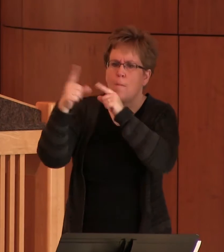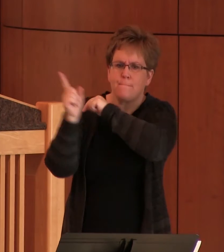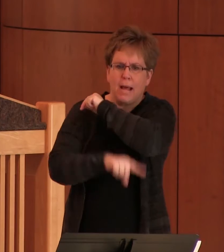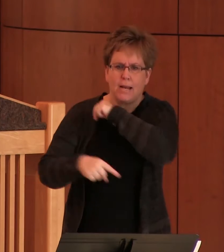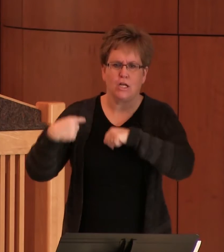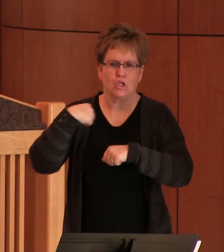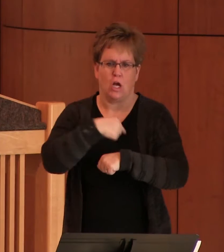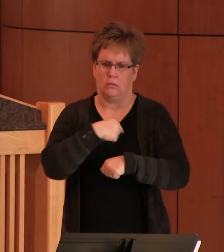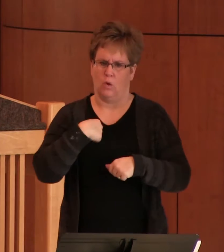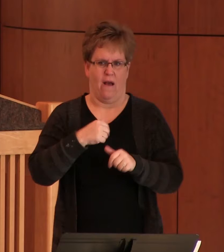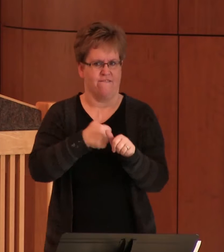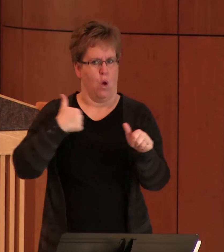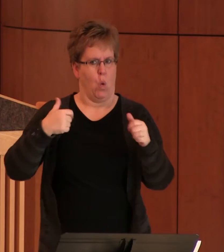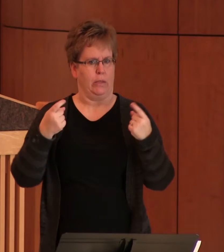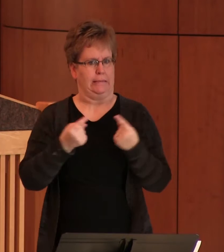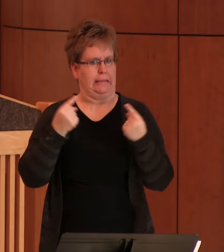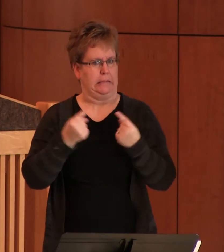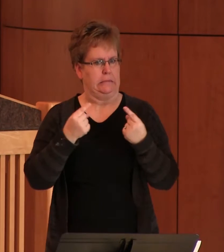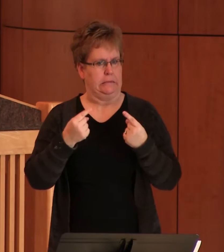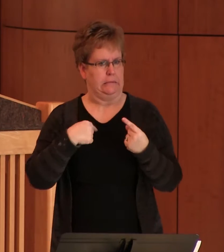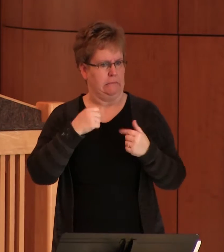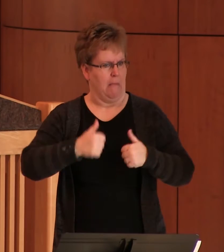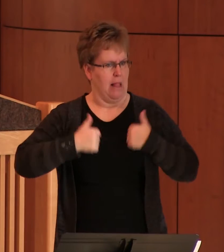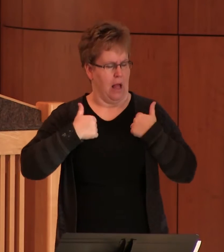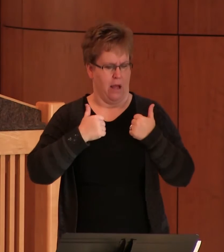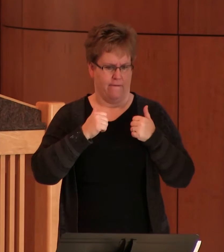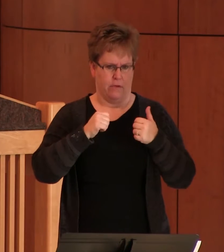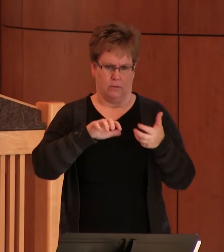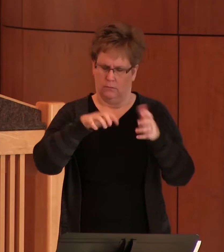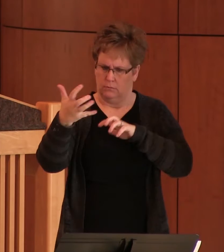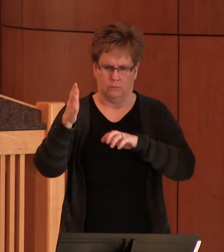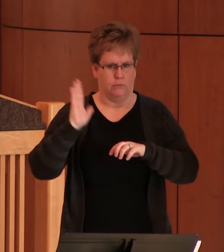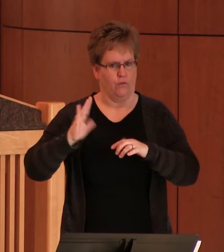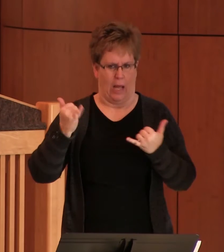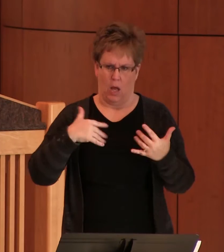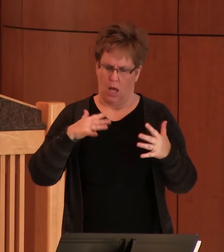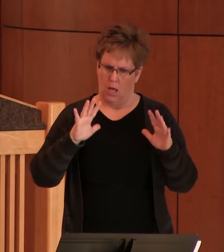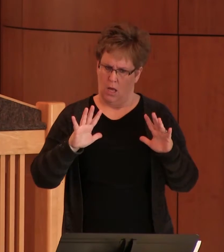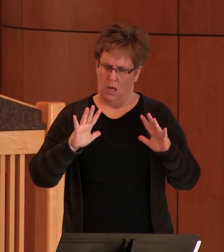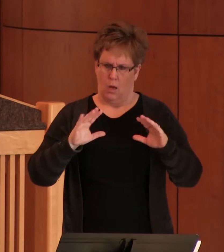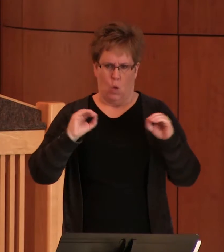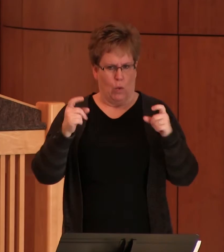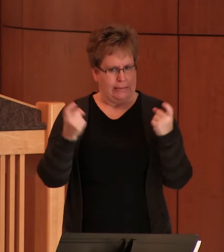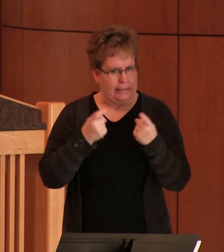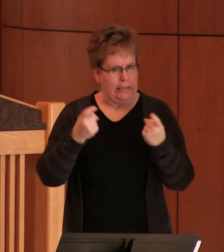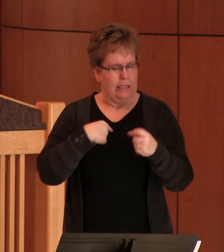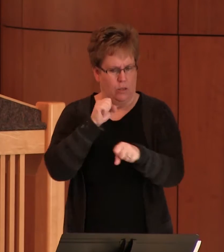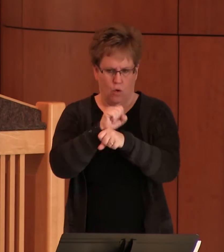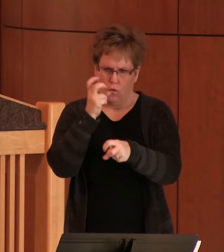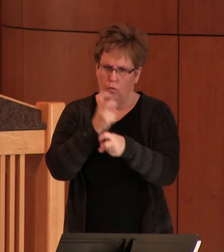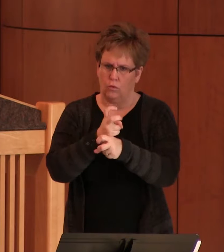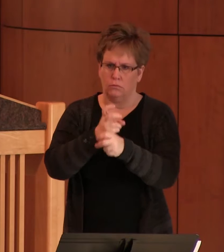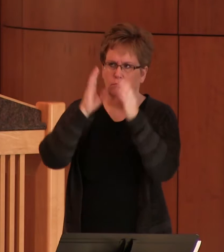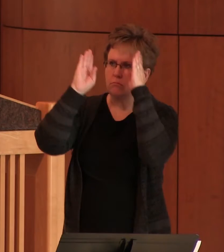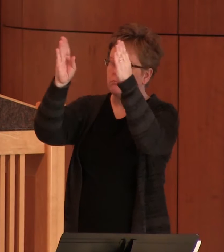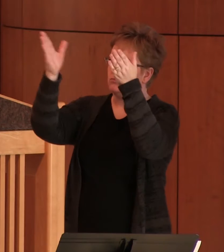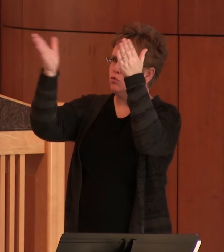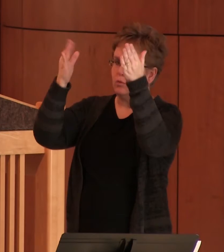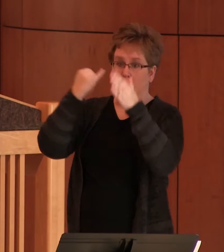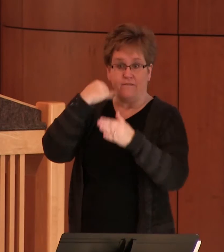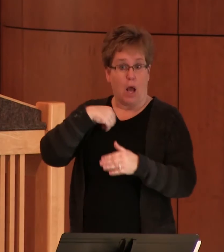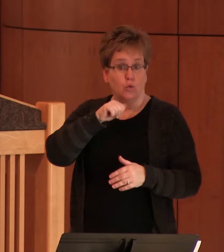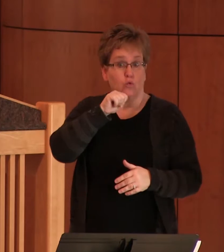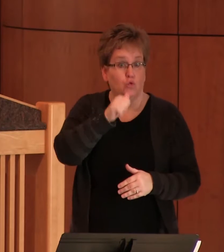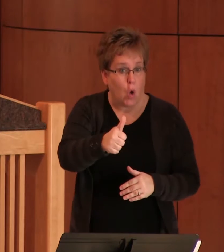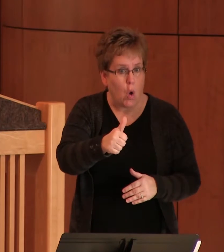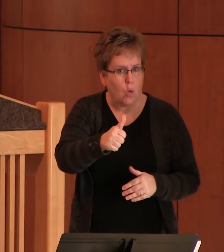sinners. So you better go get your life in order and live perfectly free of sin, because if you don't,